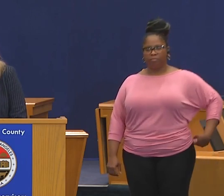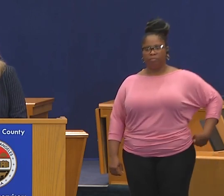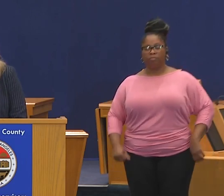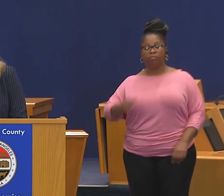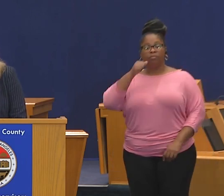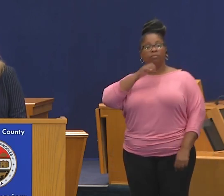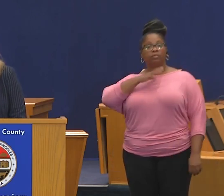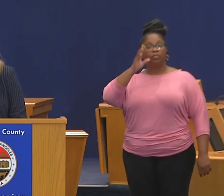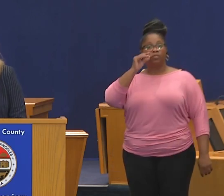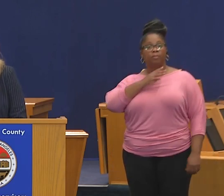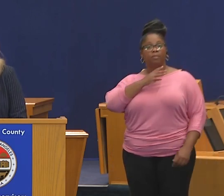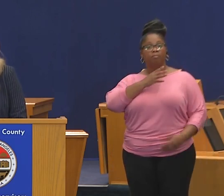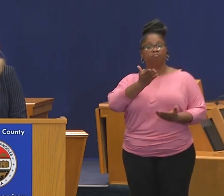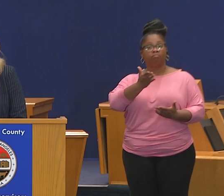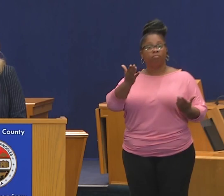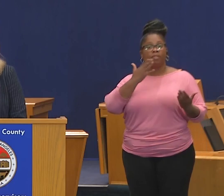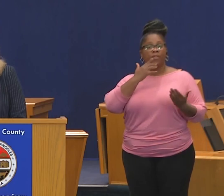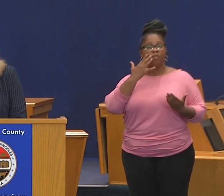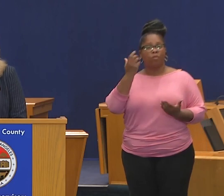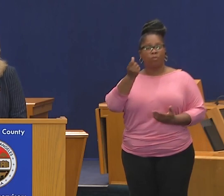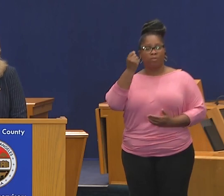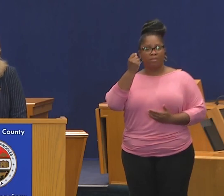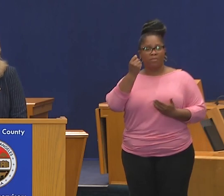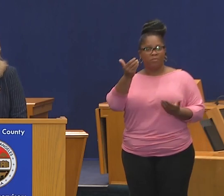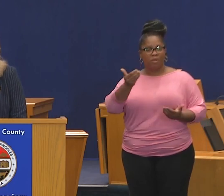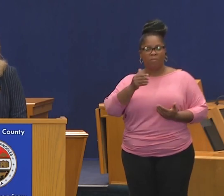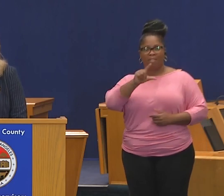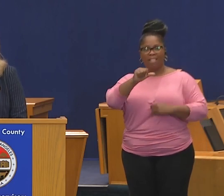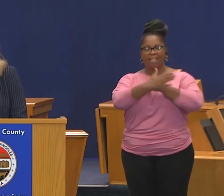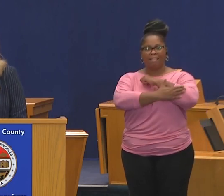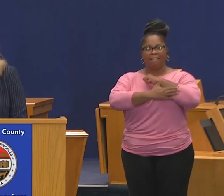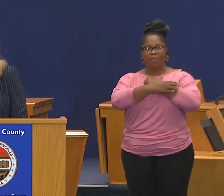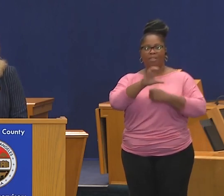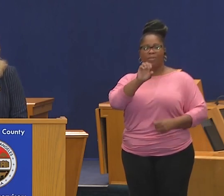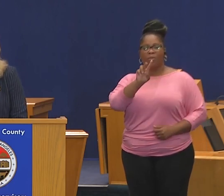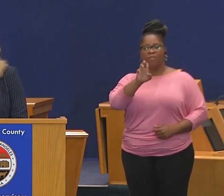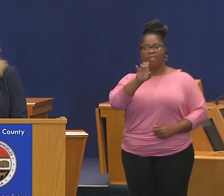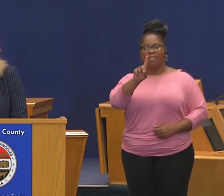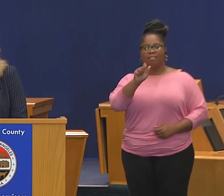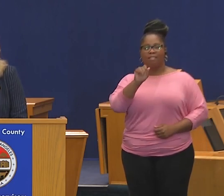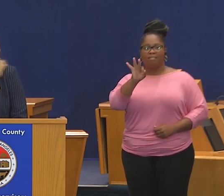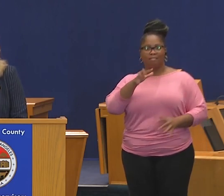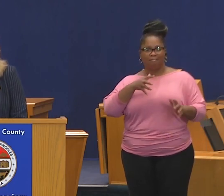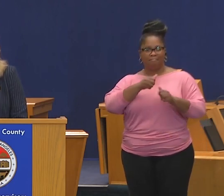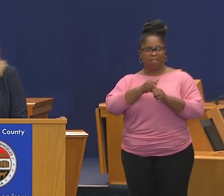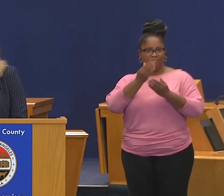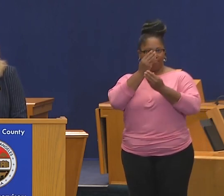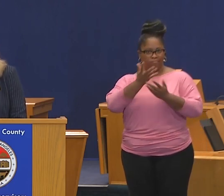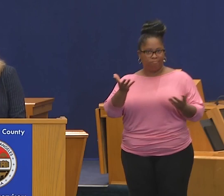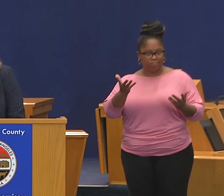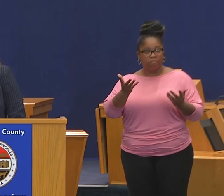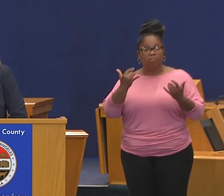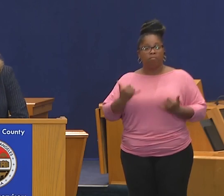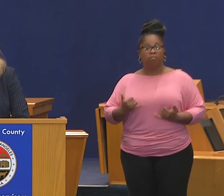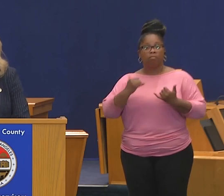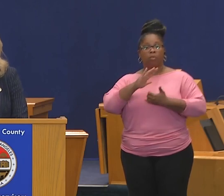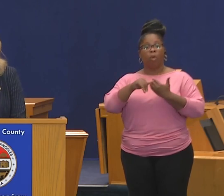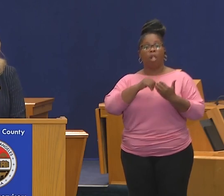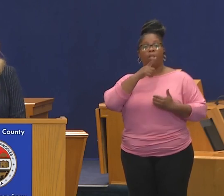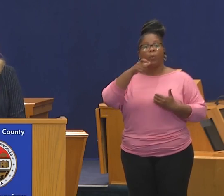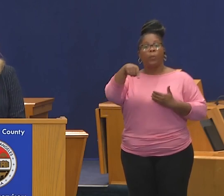Ladies and gentlemen, thank you for standing by and welcome to the LA County COVID-19 update. At this time, all